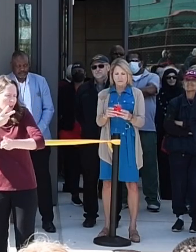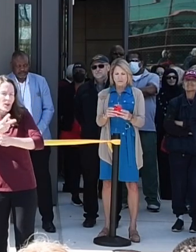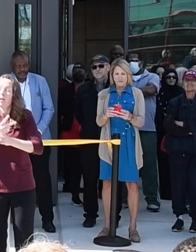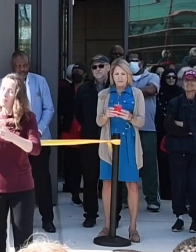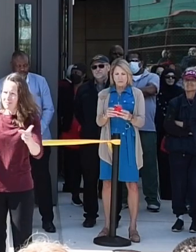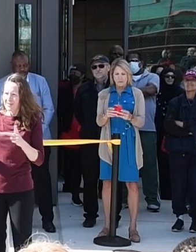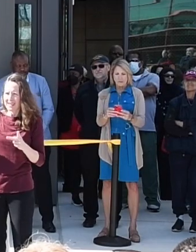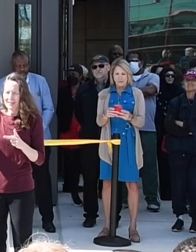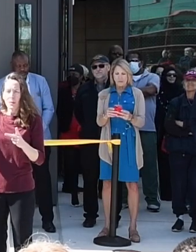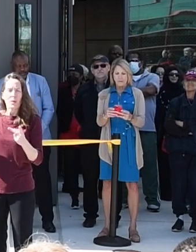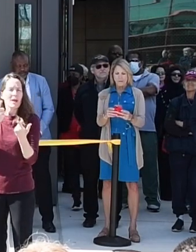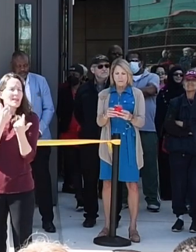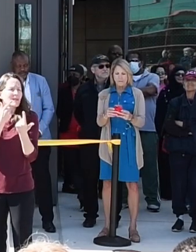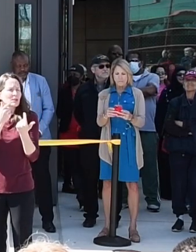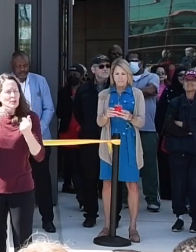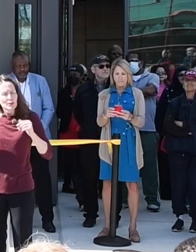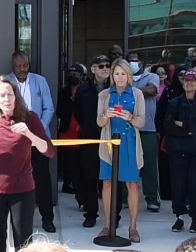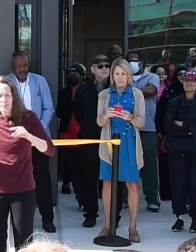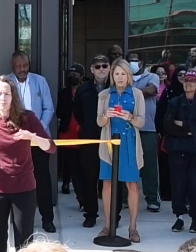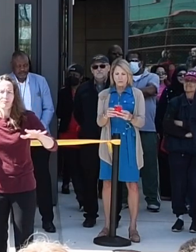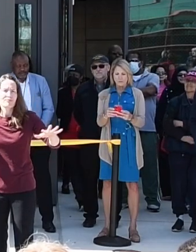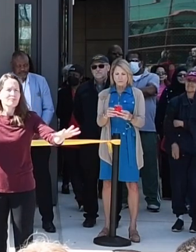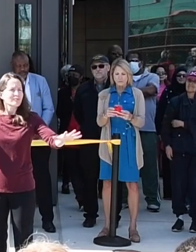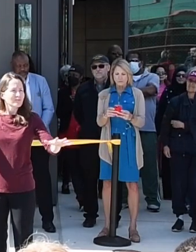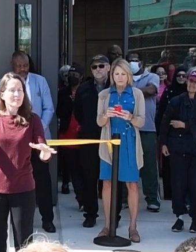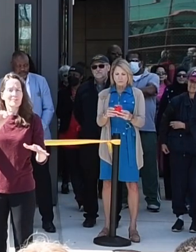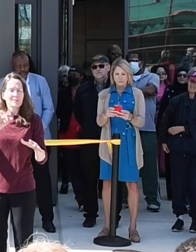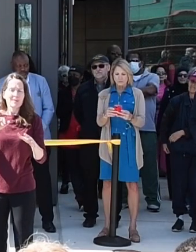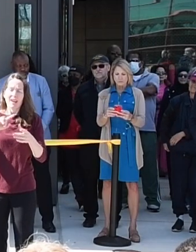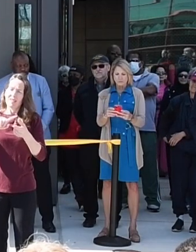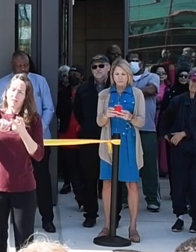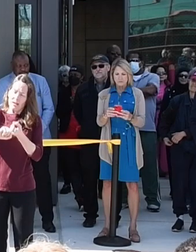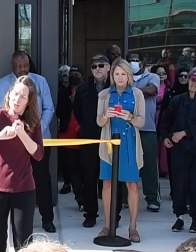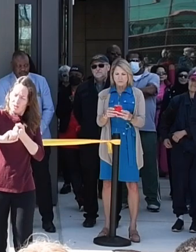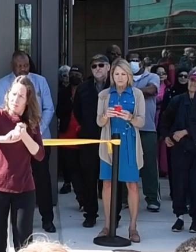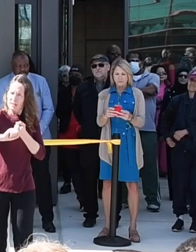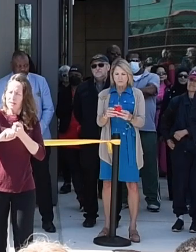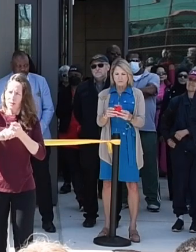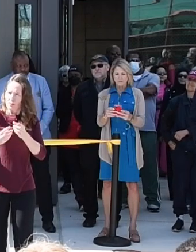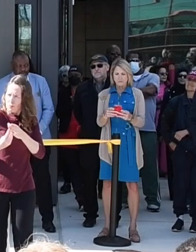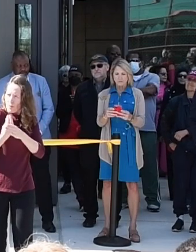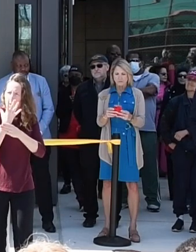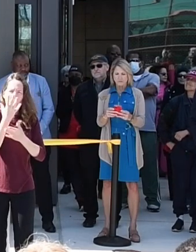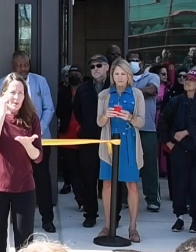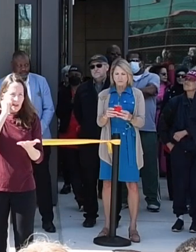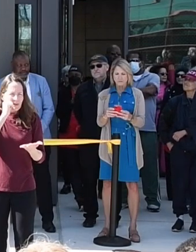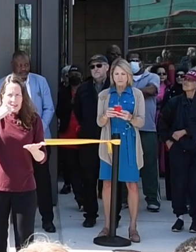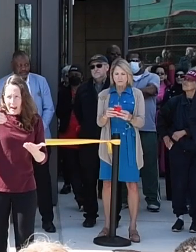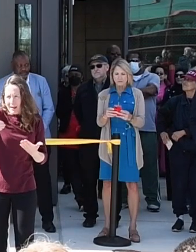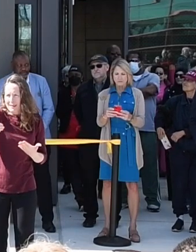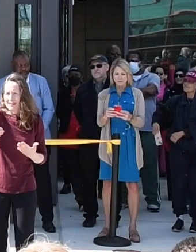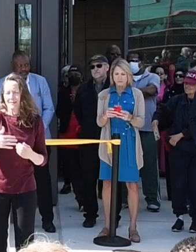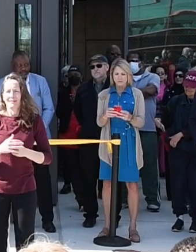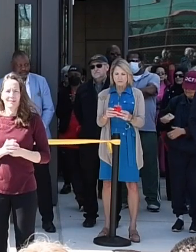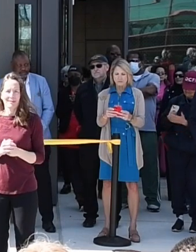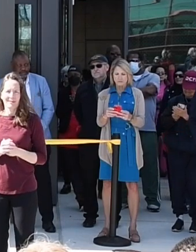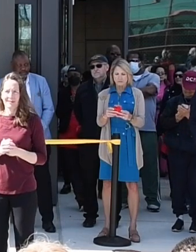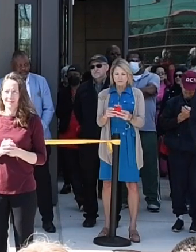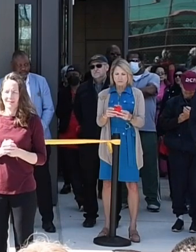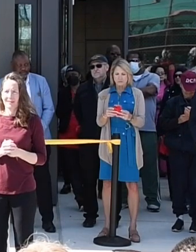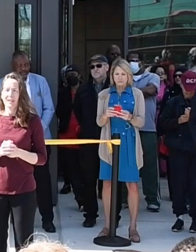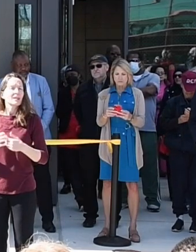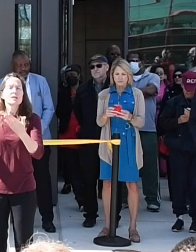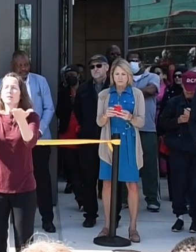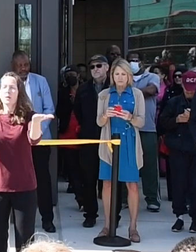the halls and friendships to flourish with each passing day. To the older adult